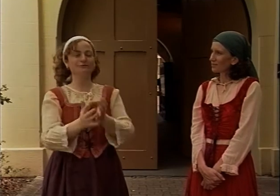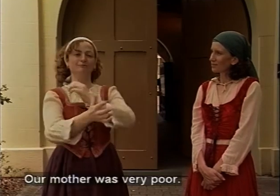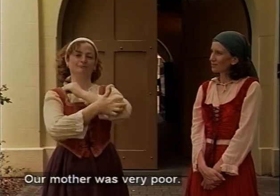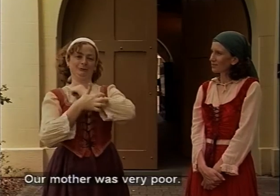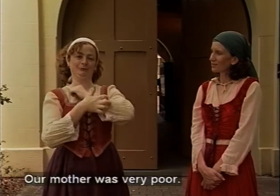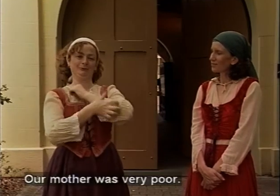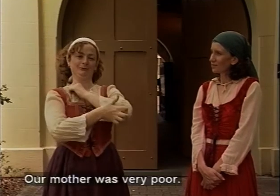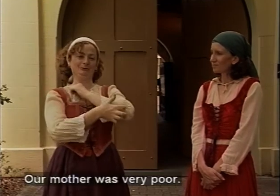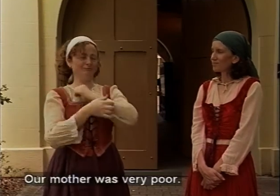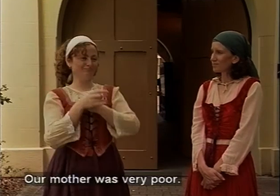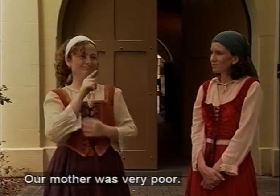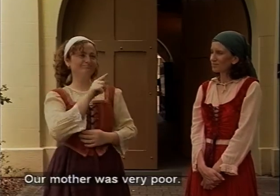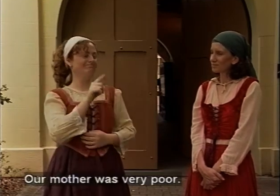Our mother was very poor.